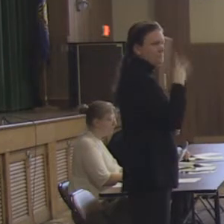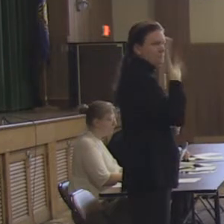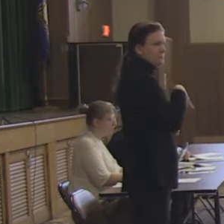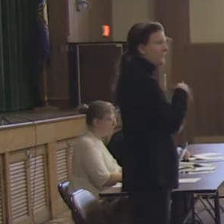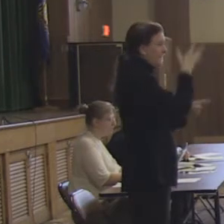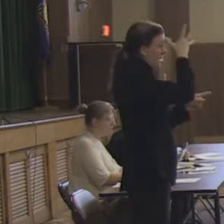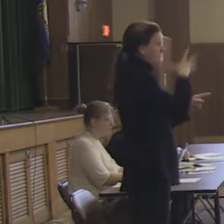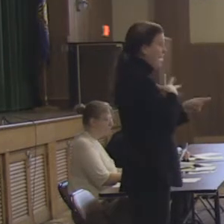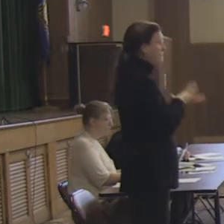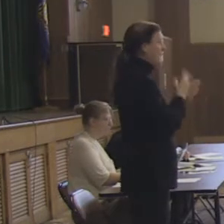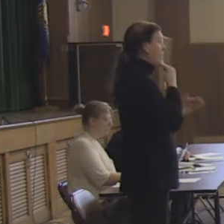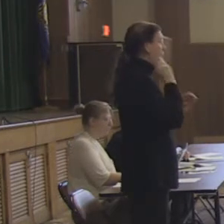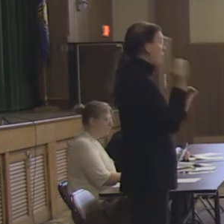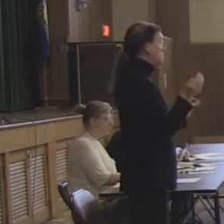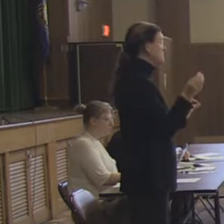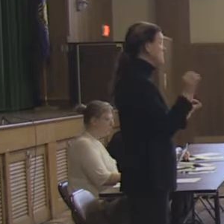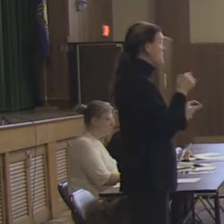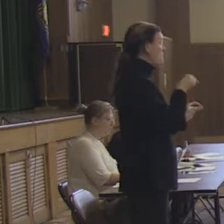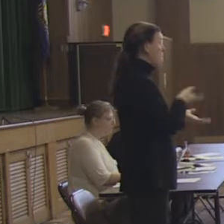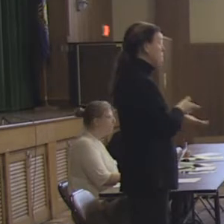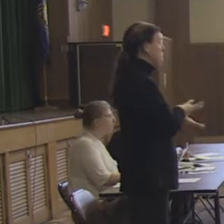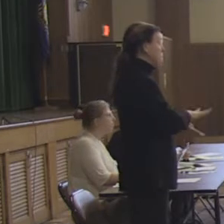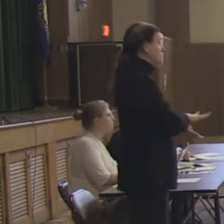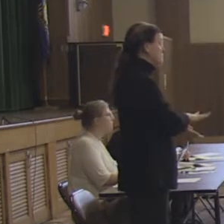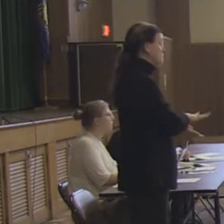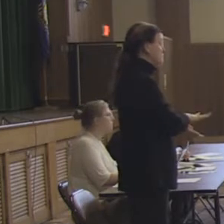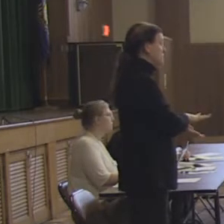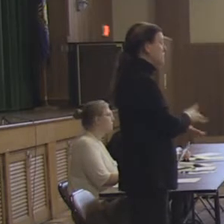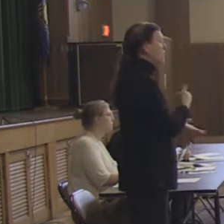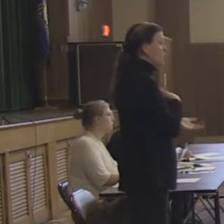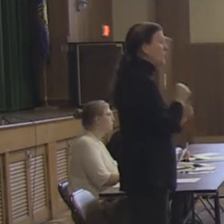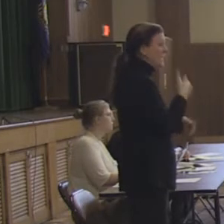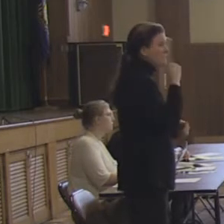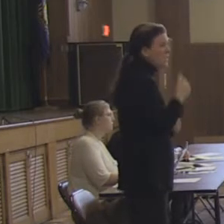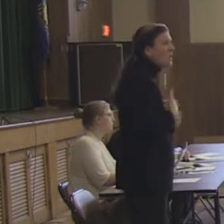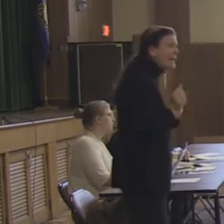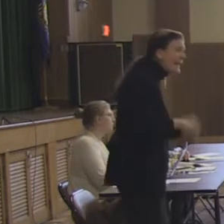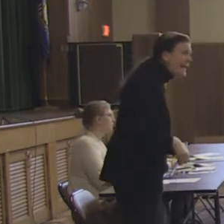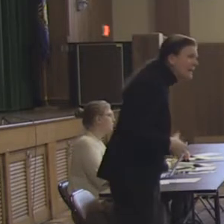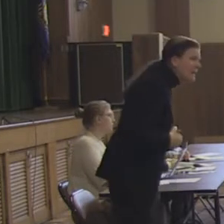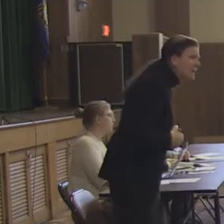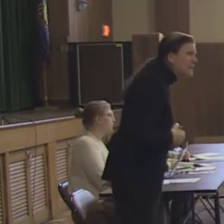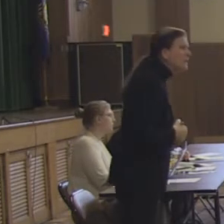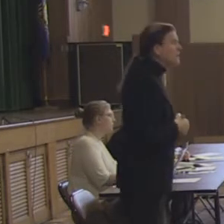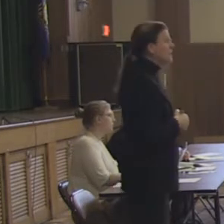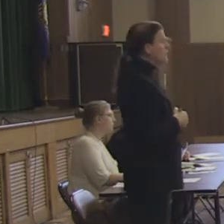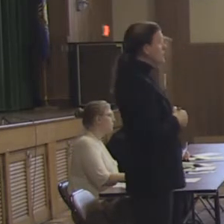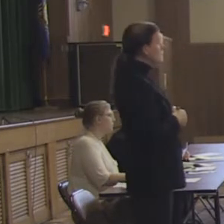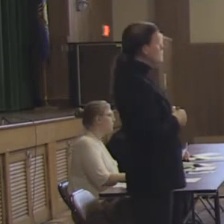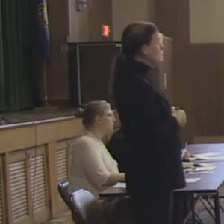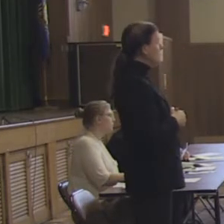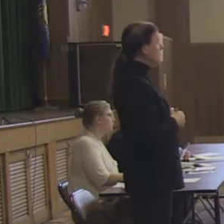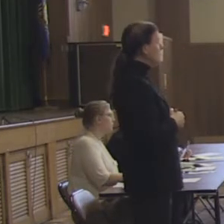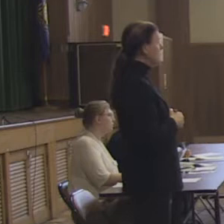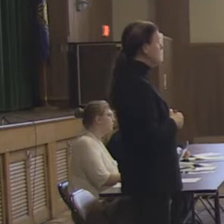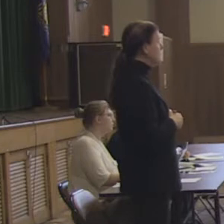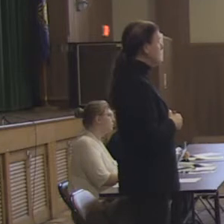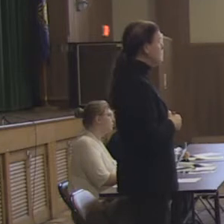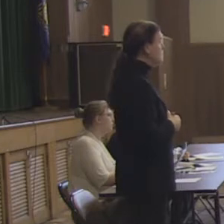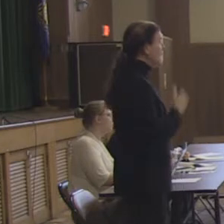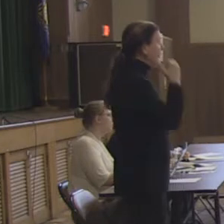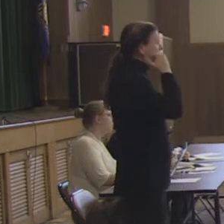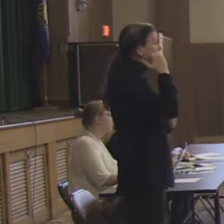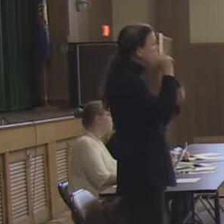man became homeless. We can do a heck of a lot better than that. And we can do a heck of a lot better for people who have too high of